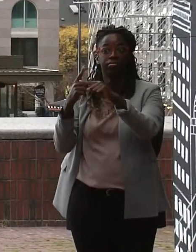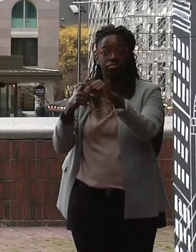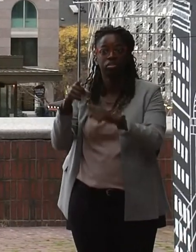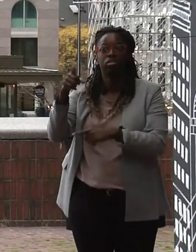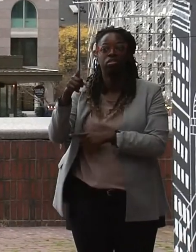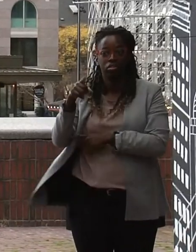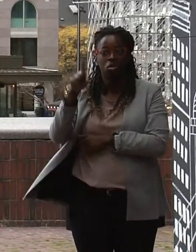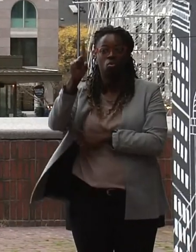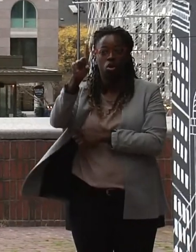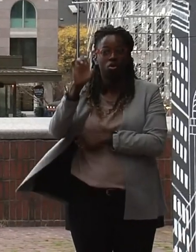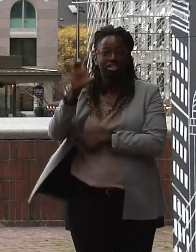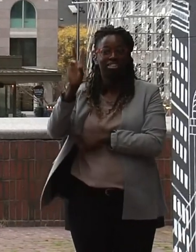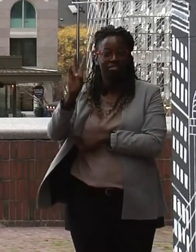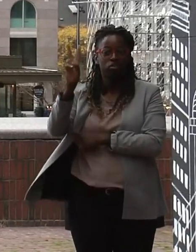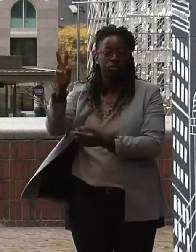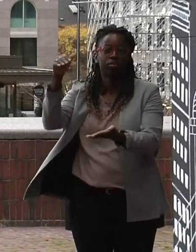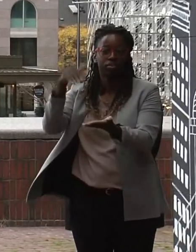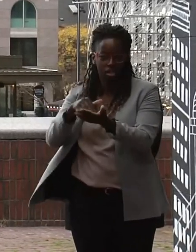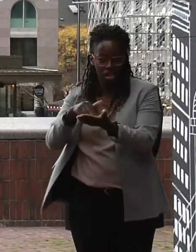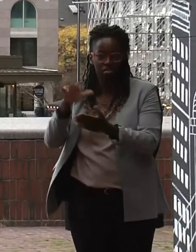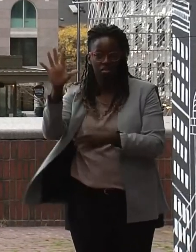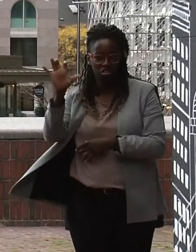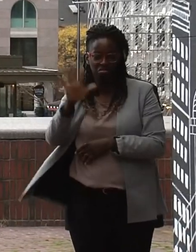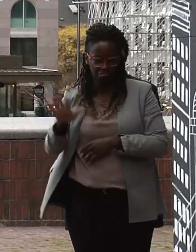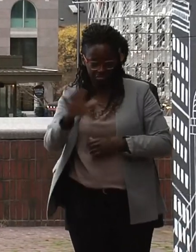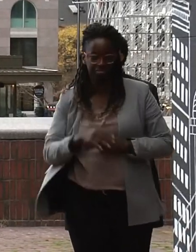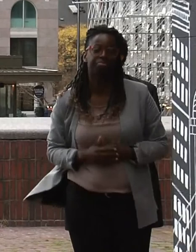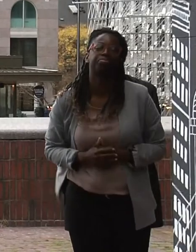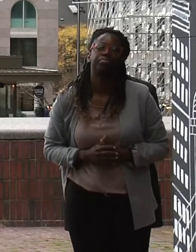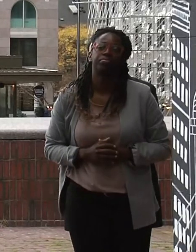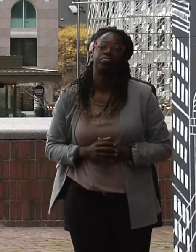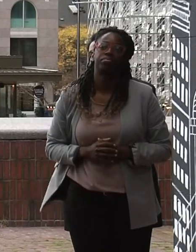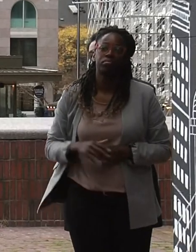172,471. There were 37 deaths reported yesterday in the Commonwealth, and